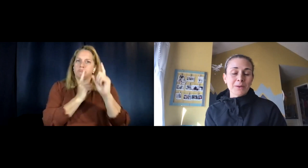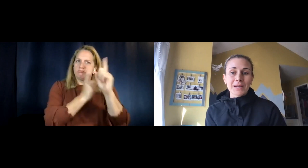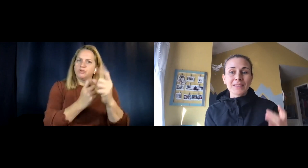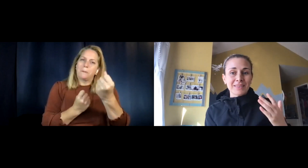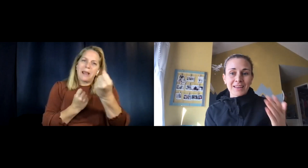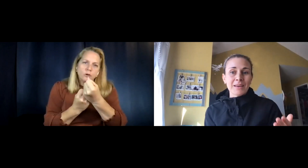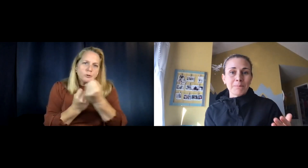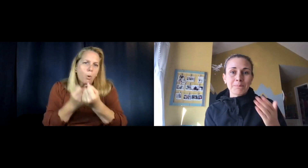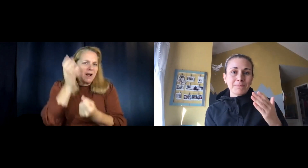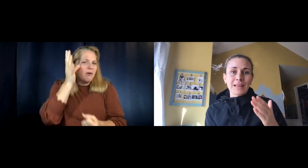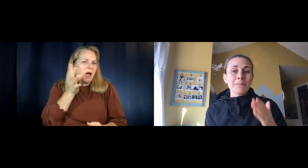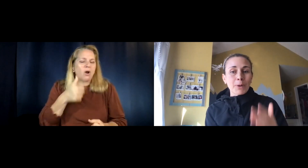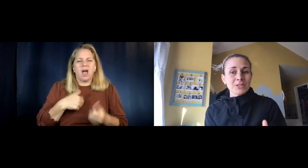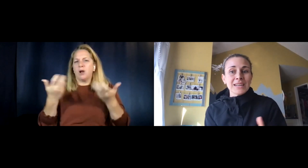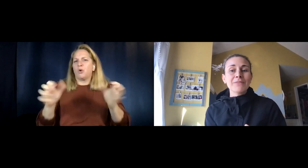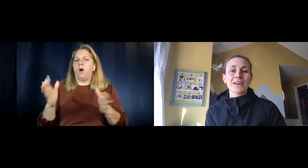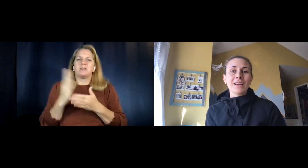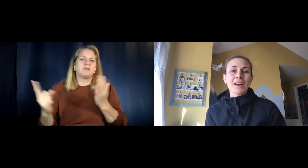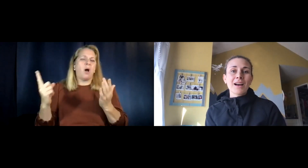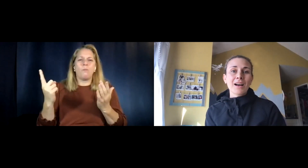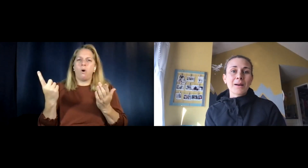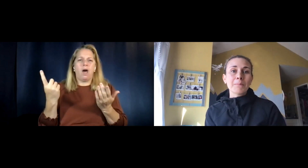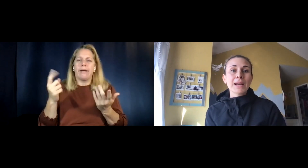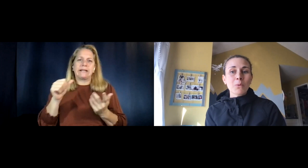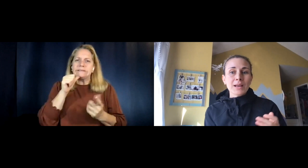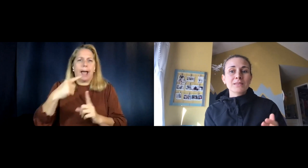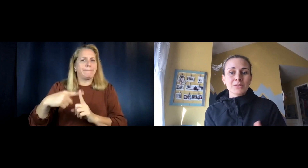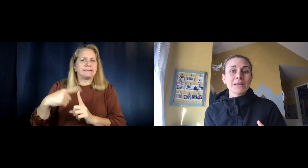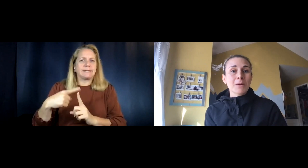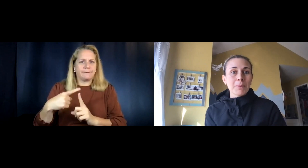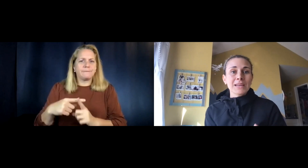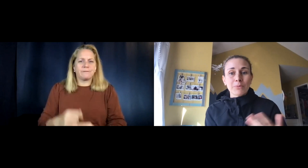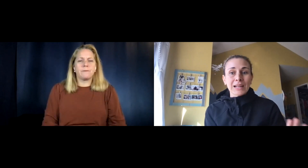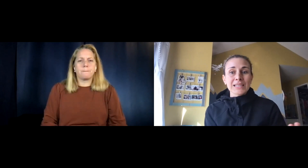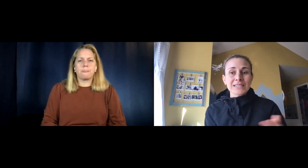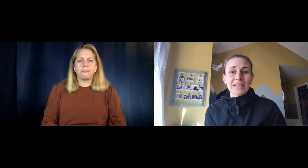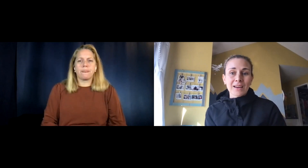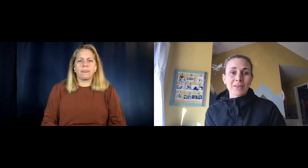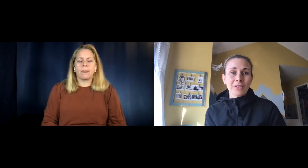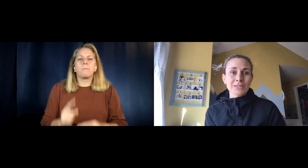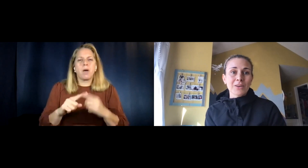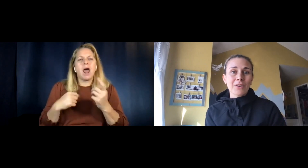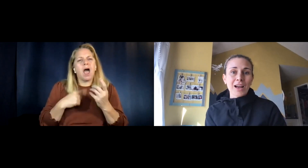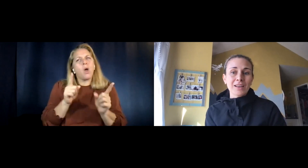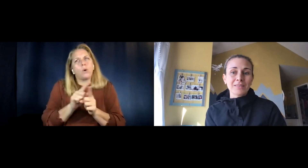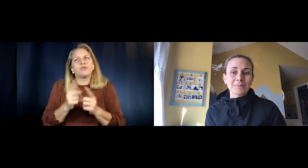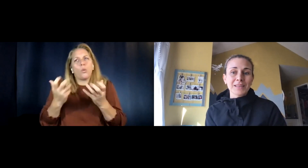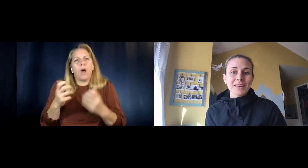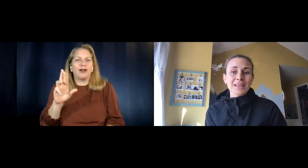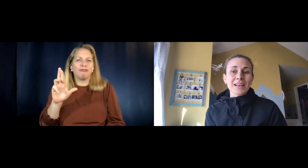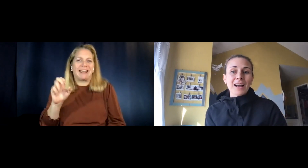be somebody that in positive, but I want to be somebody realistic also,